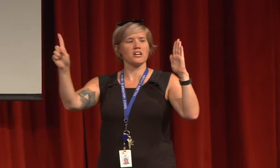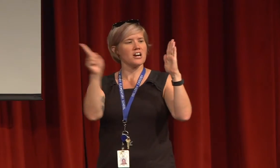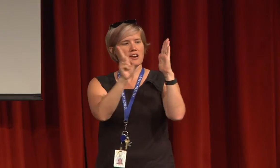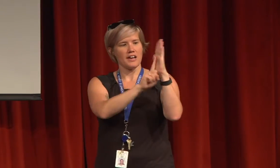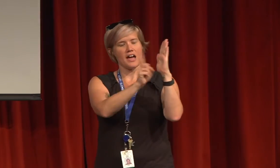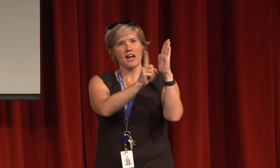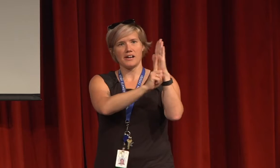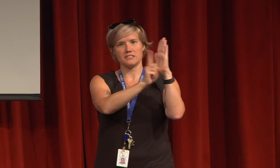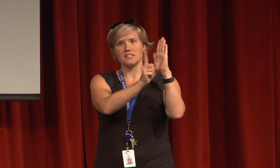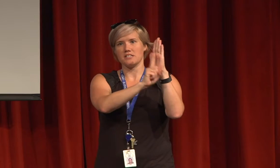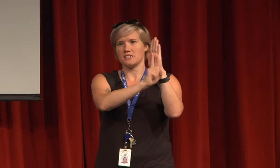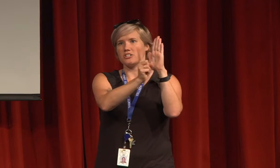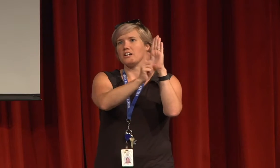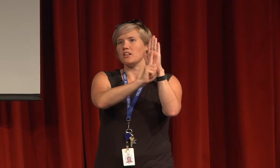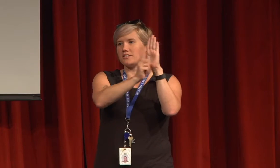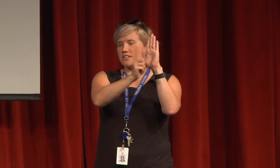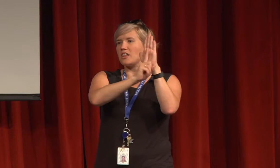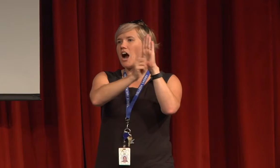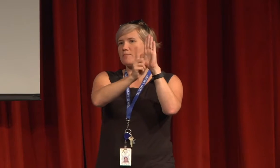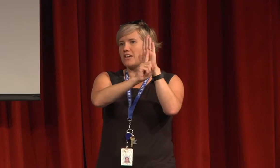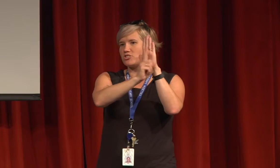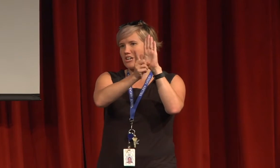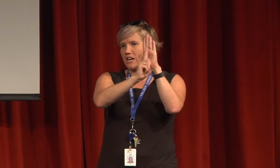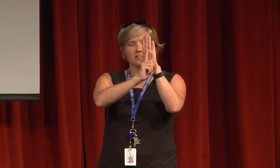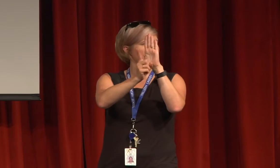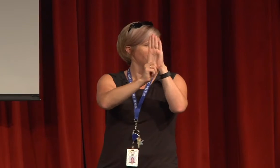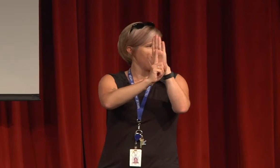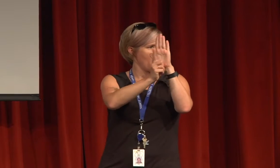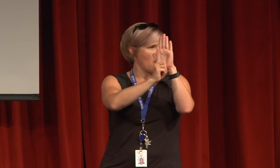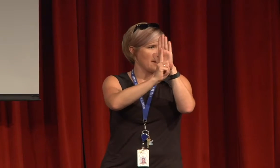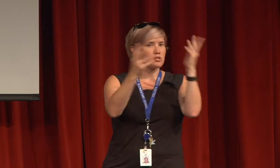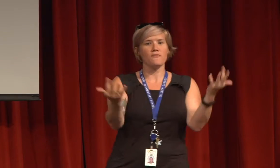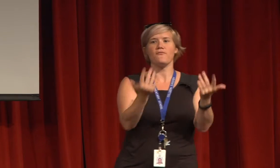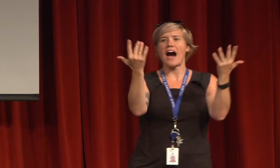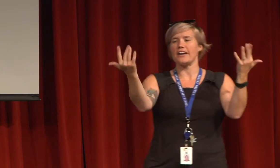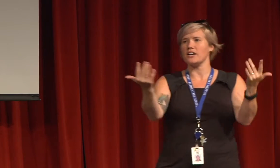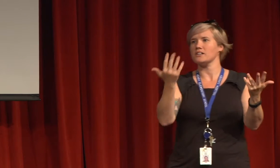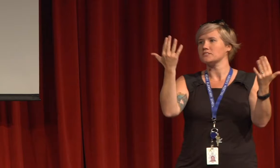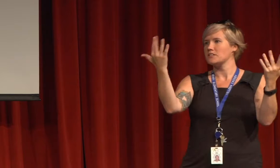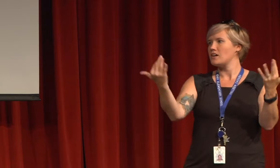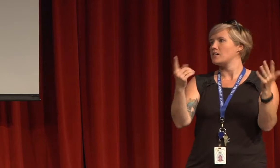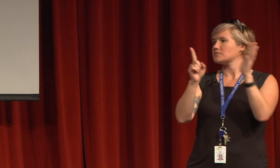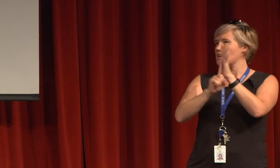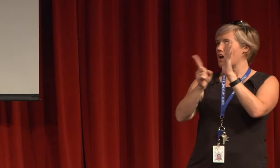finger, you're gonna just the alarm against your hand. So fire,